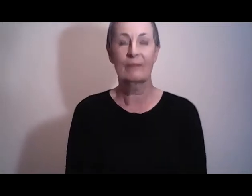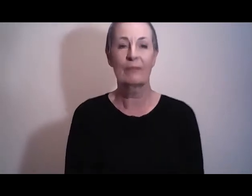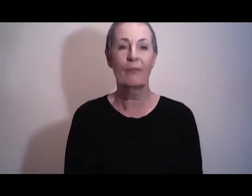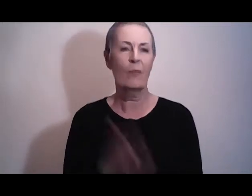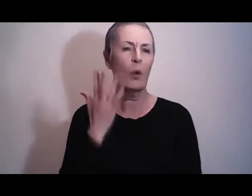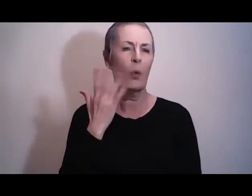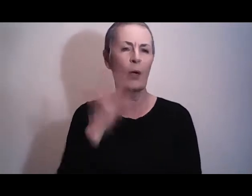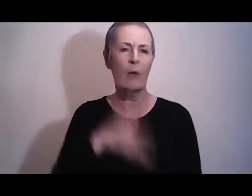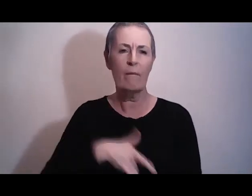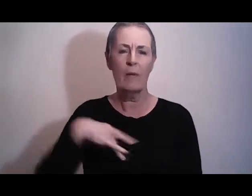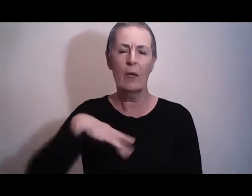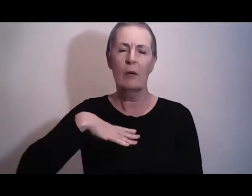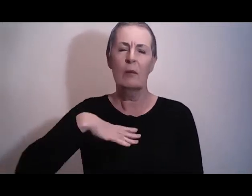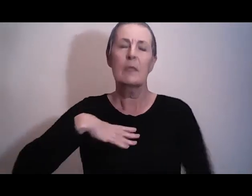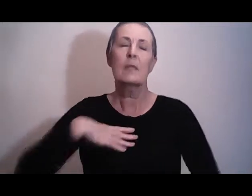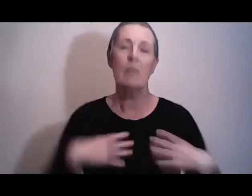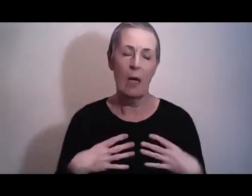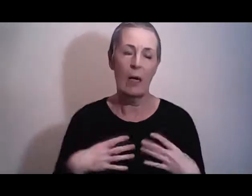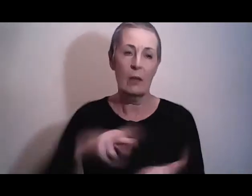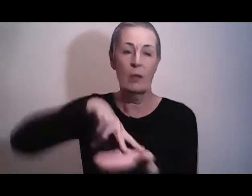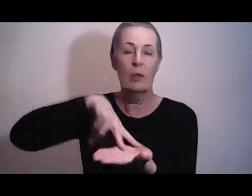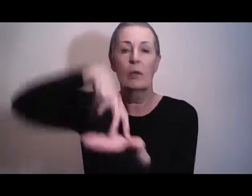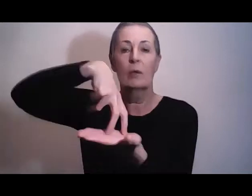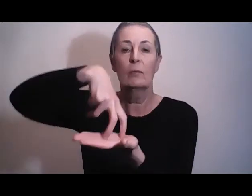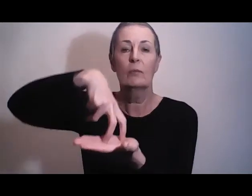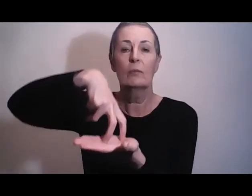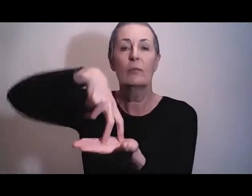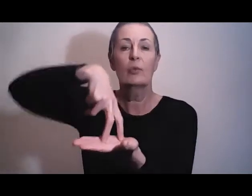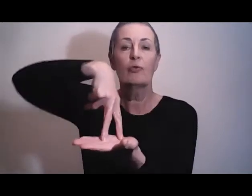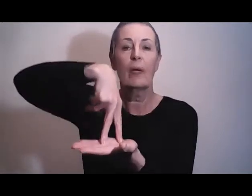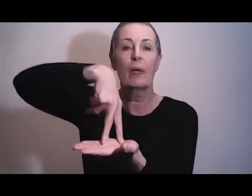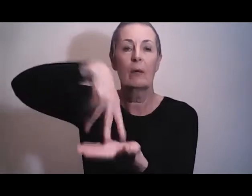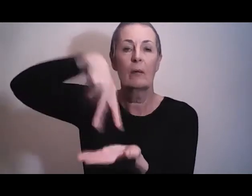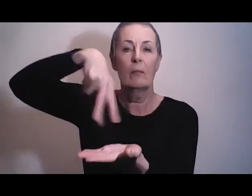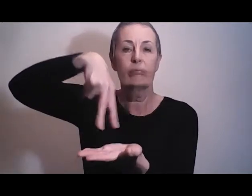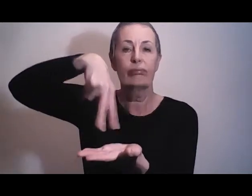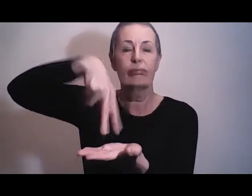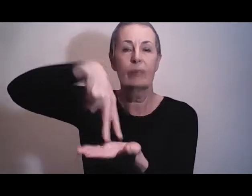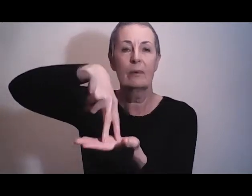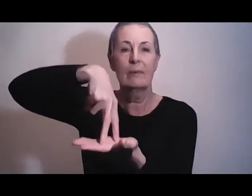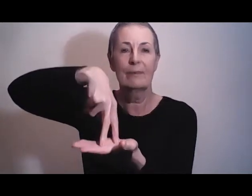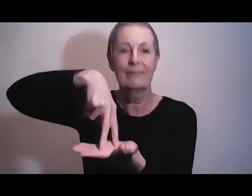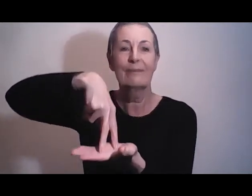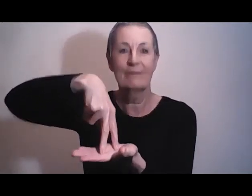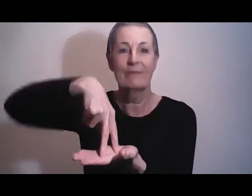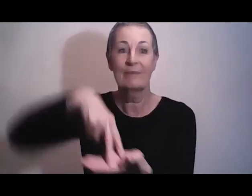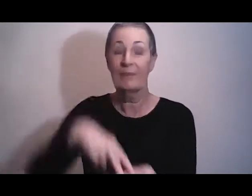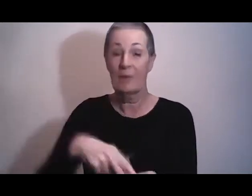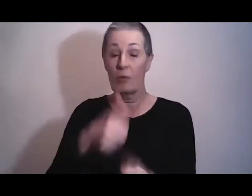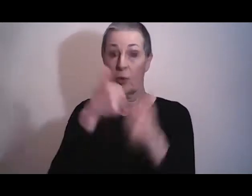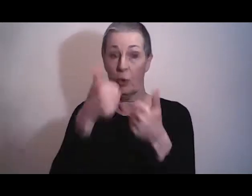And then if you can, just move your legs or shake them out or something like that. It's good to strengthen your